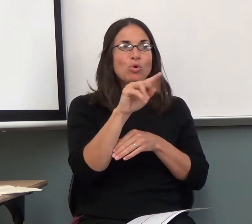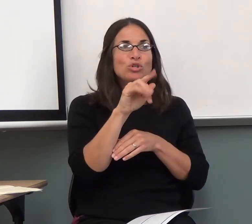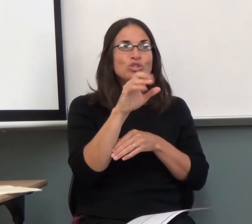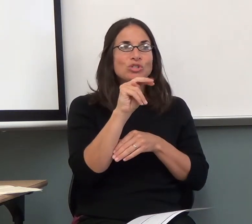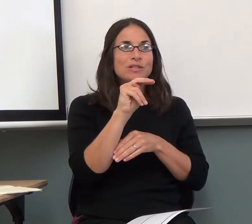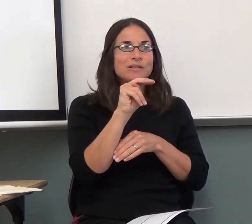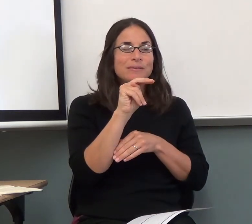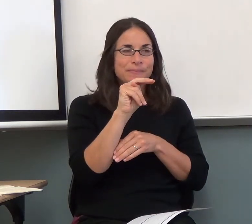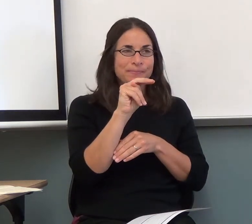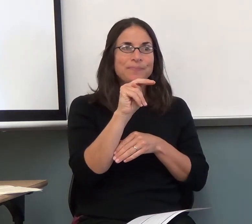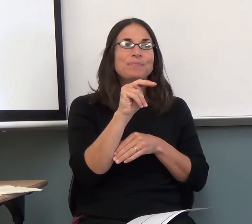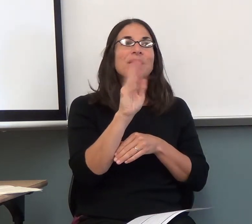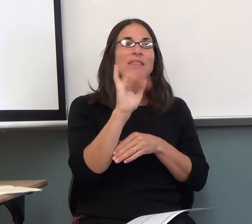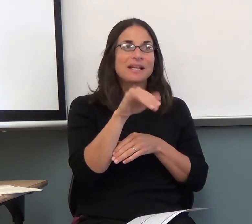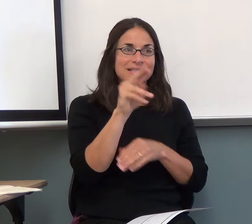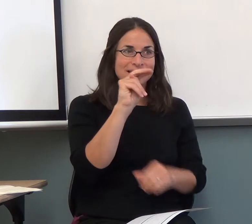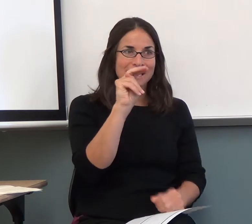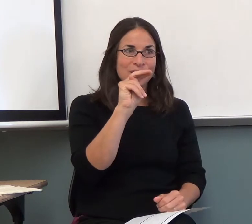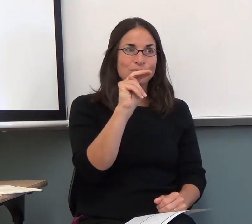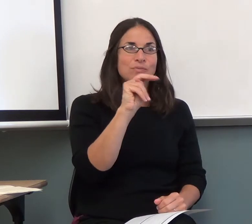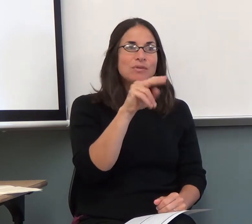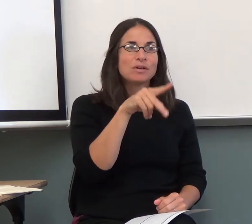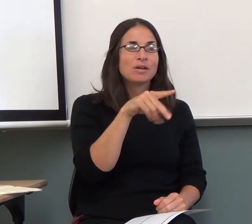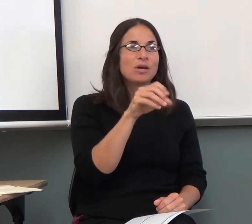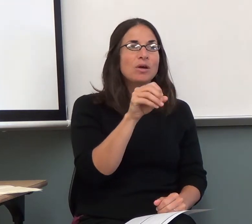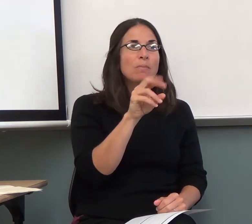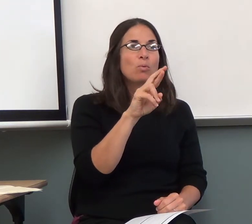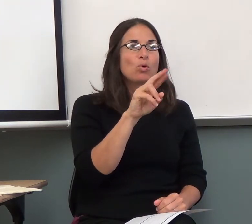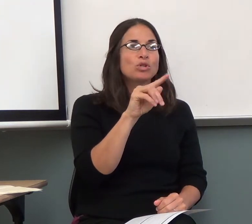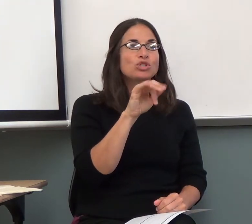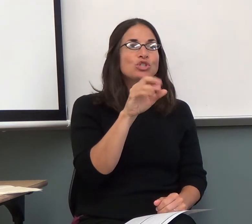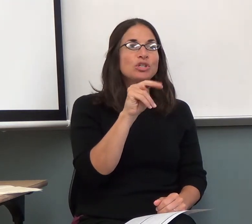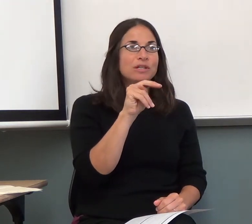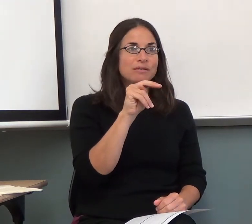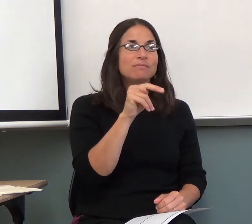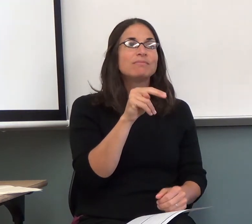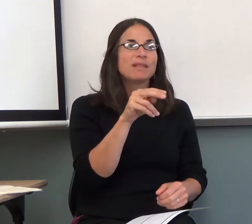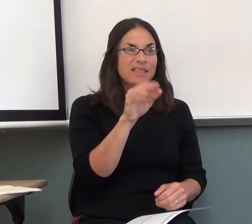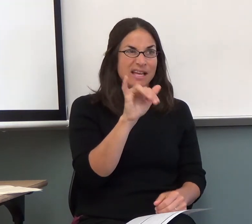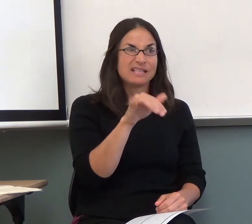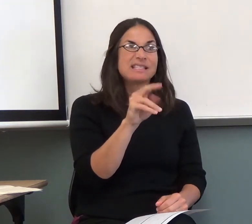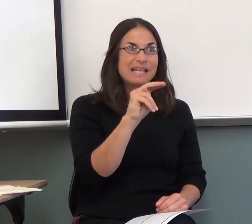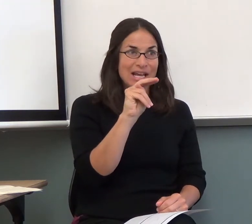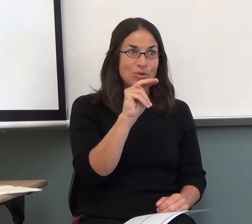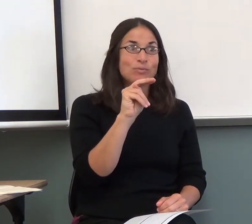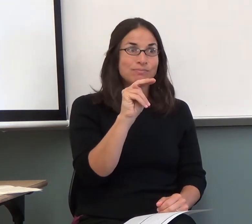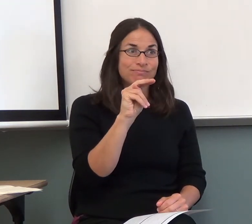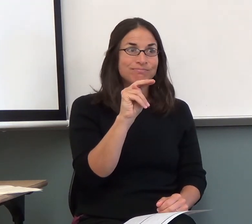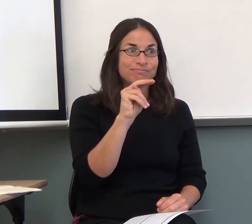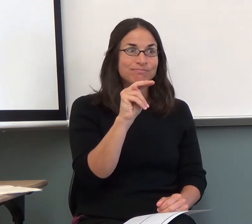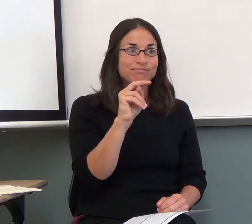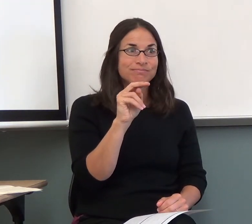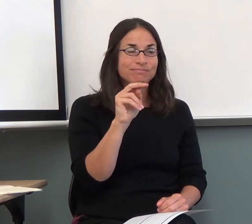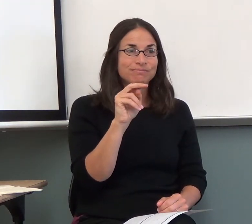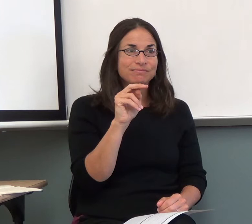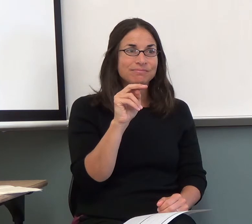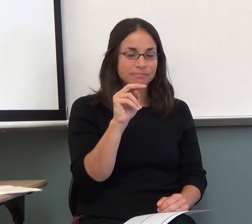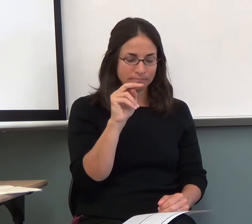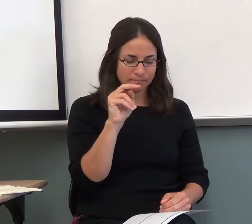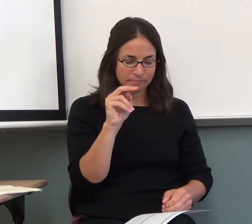is our noun. And then of the what? Of the what? Territory, is that a noun? Is that a person,